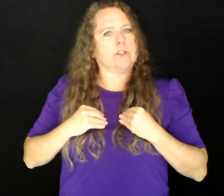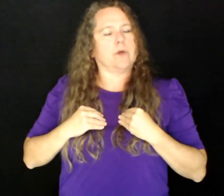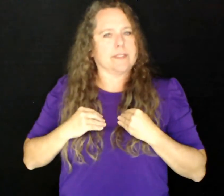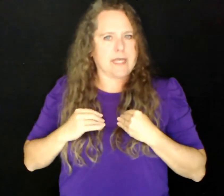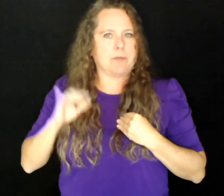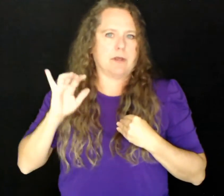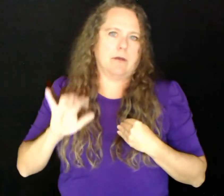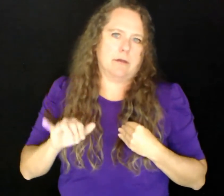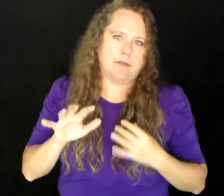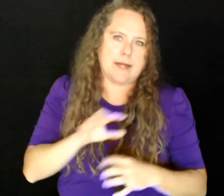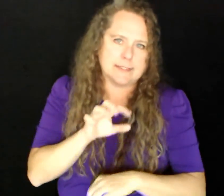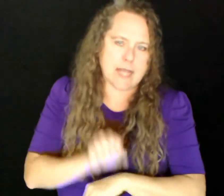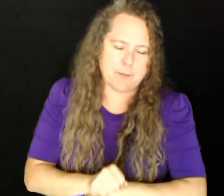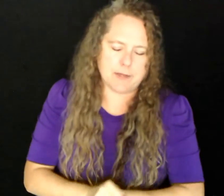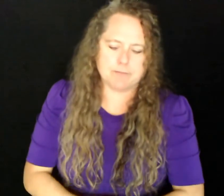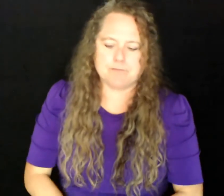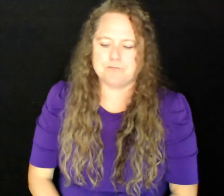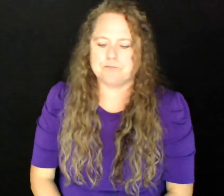to accept that assignment.